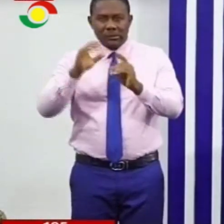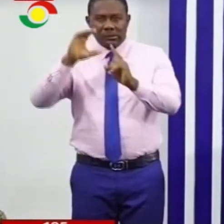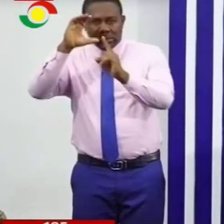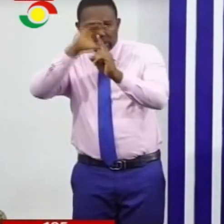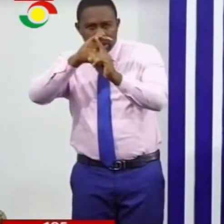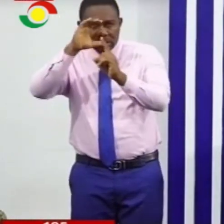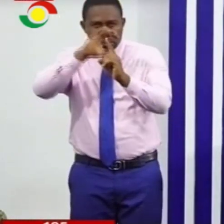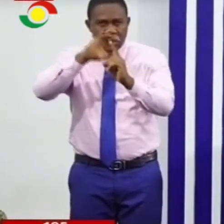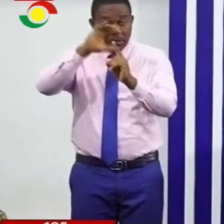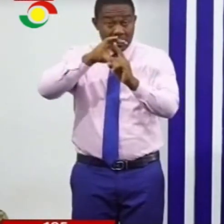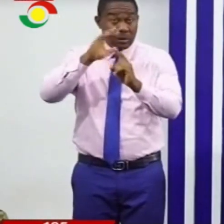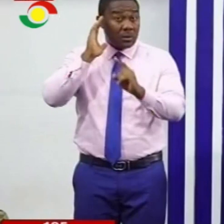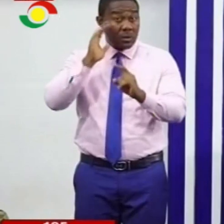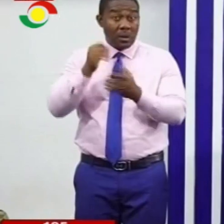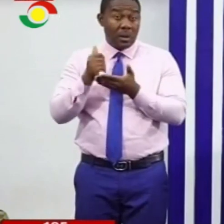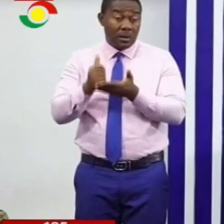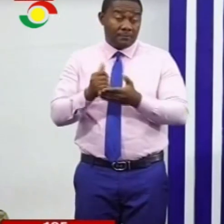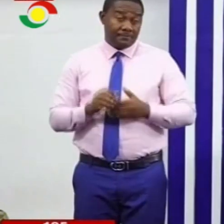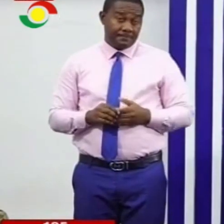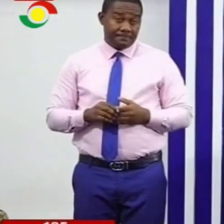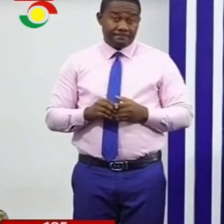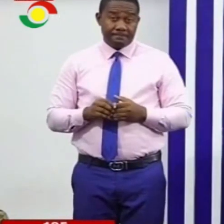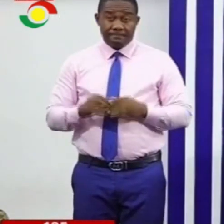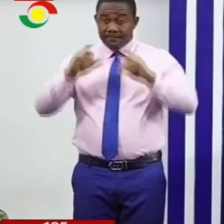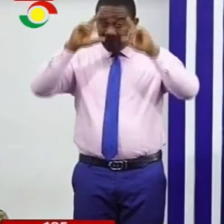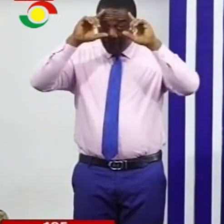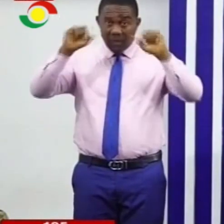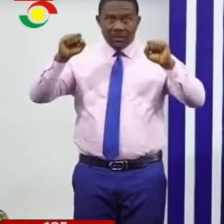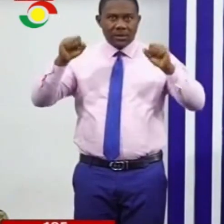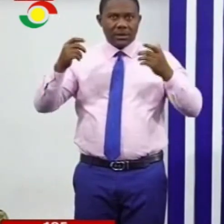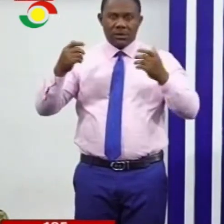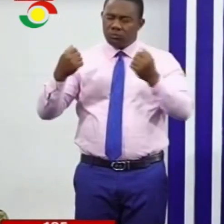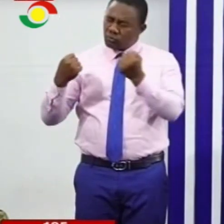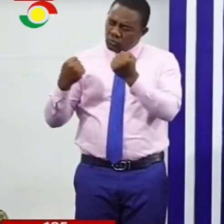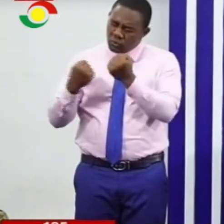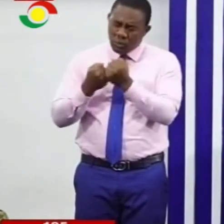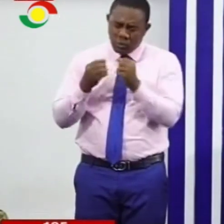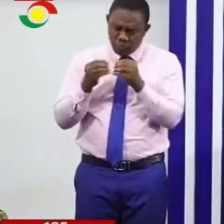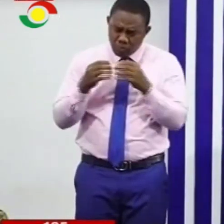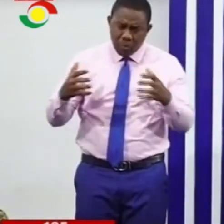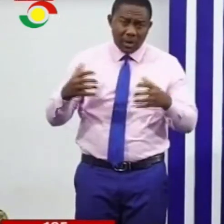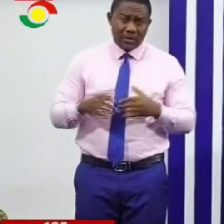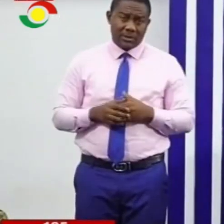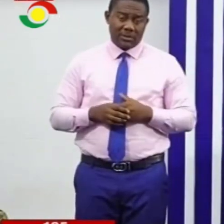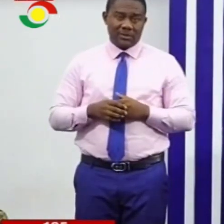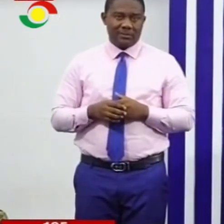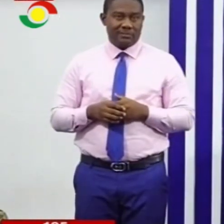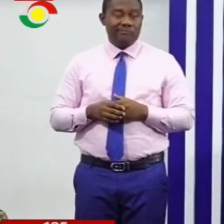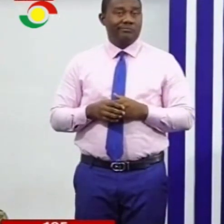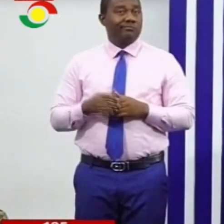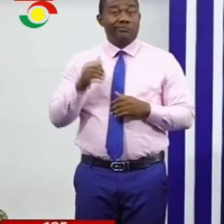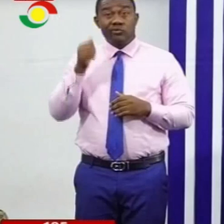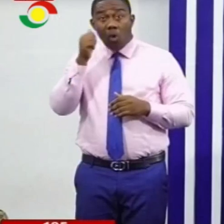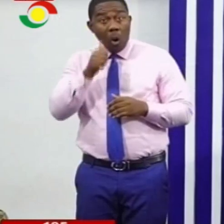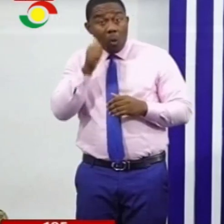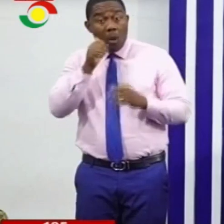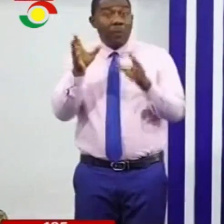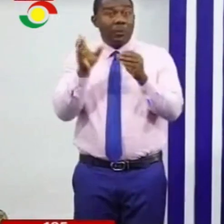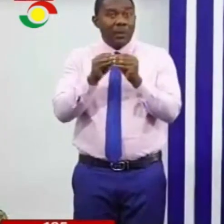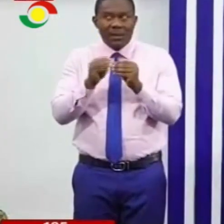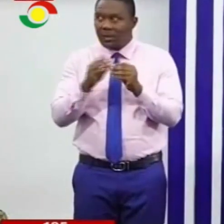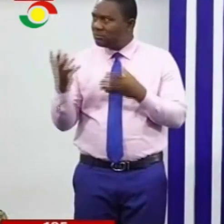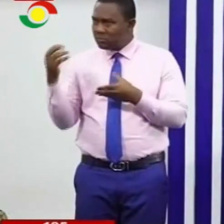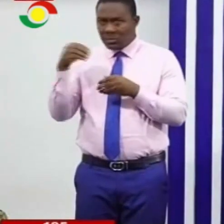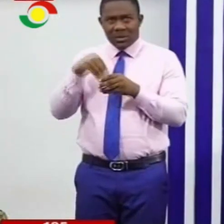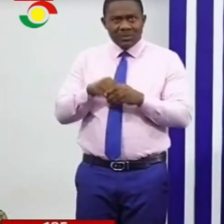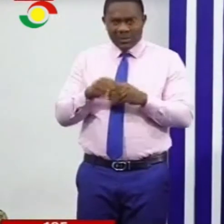making. The president is so solidly behind us. He's in almost every meeting the team attends. He's